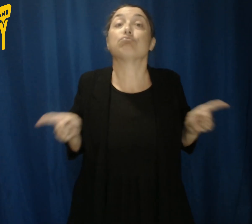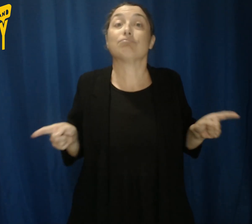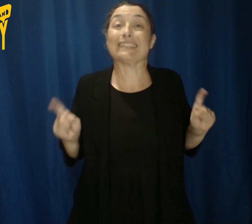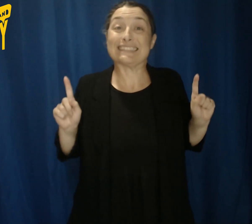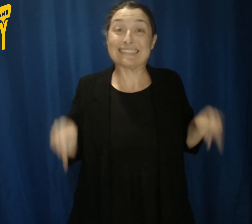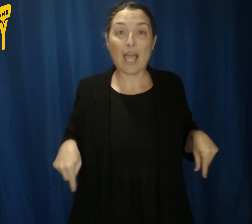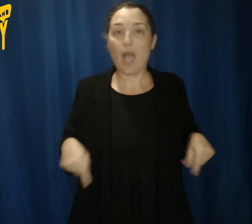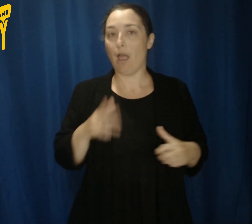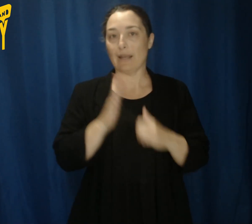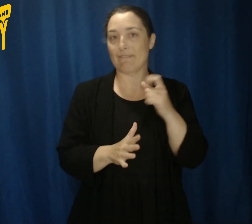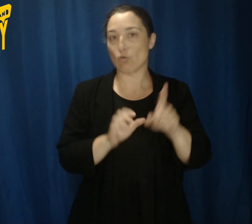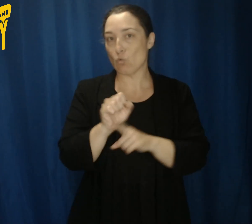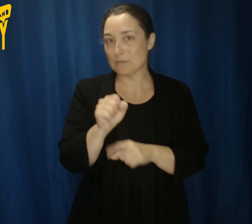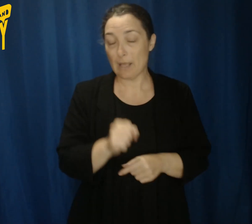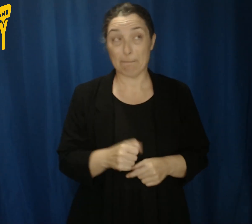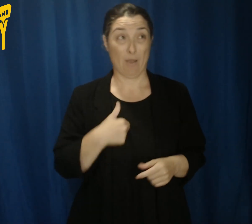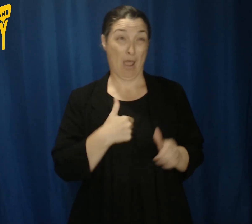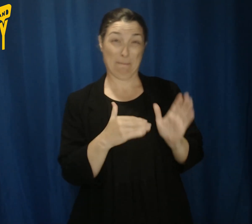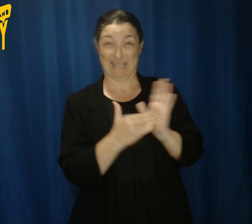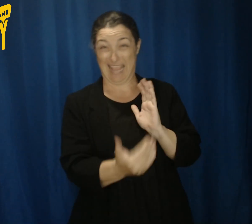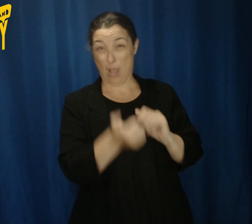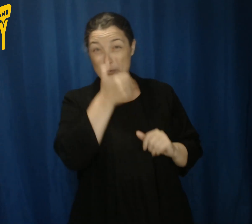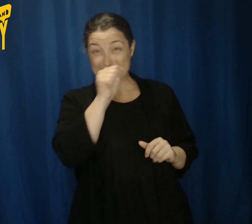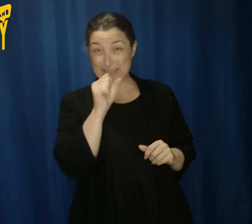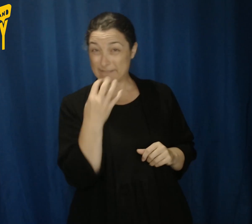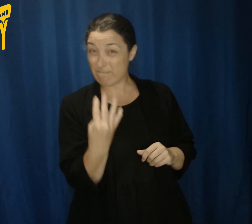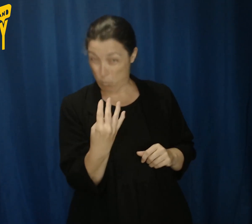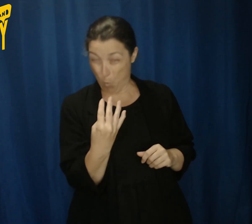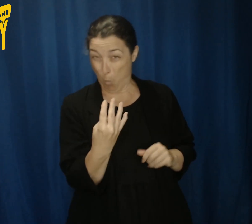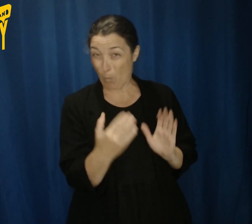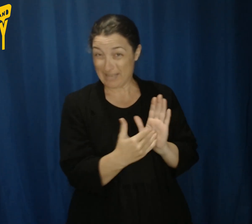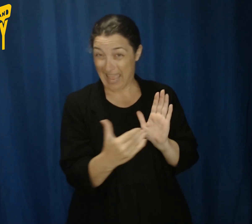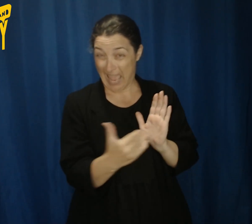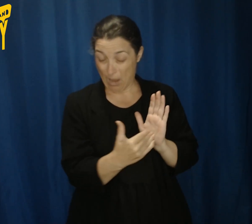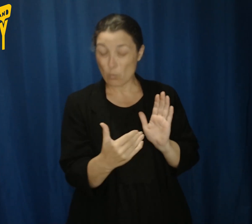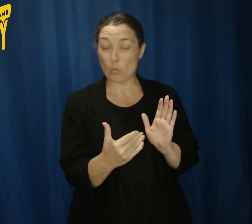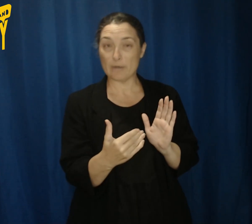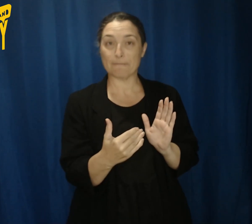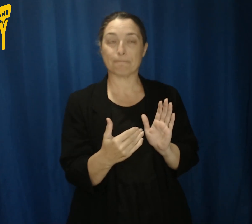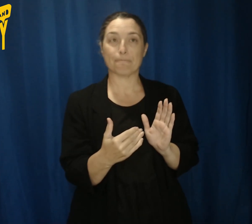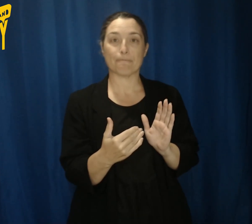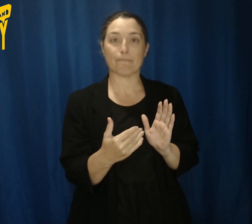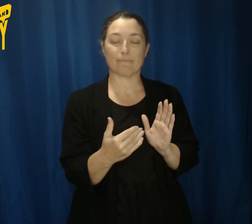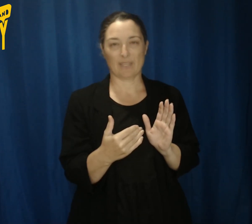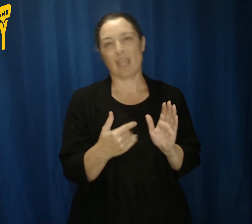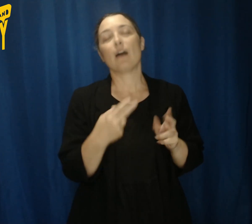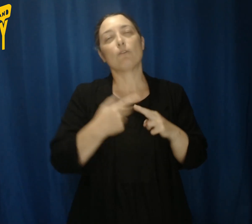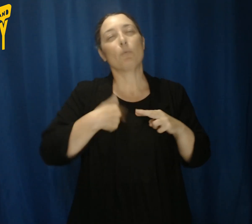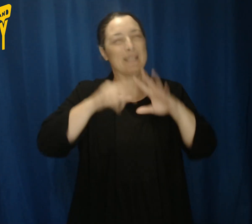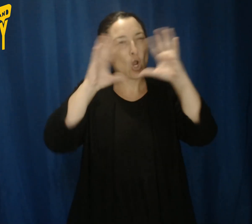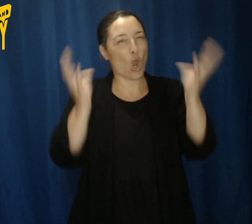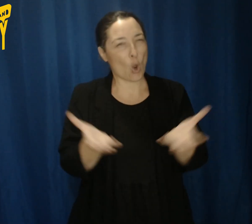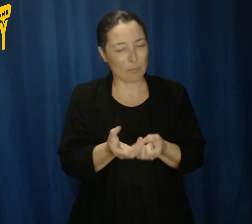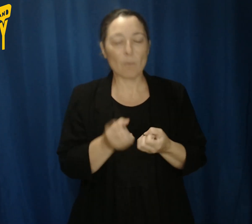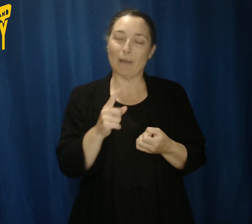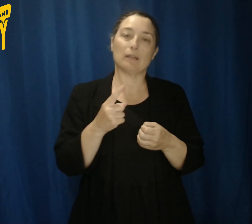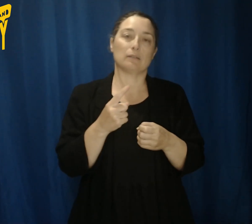nearly 64, the left, in my case, it's a global effect, but just talking arms because it's easy to